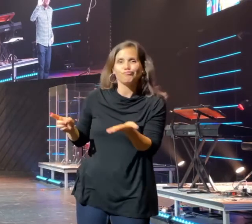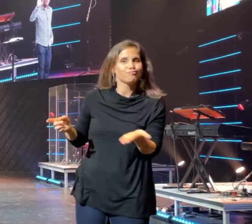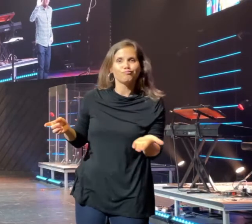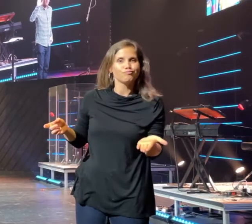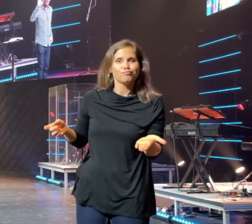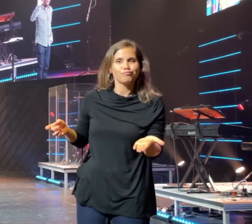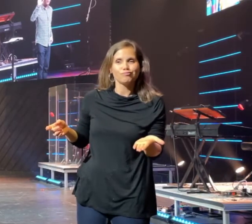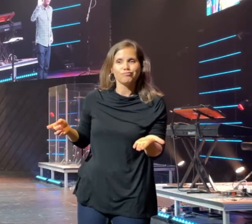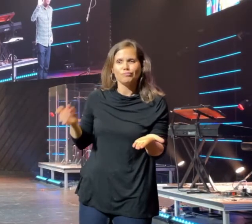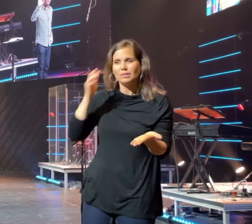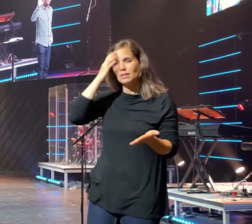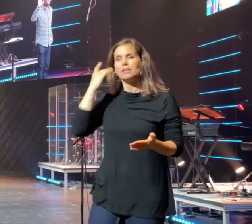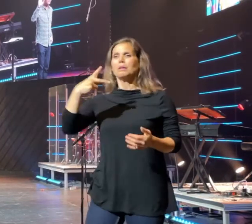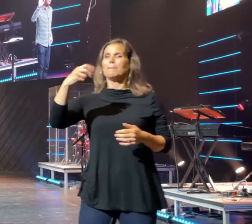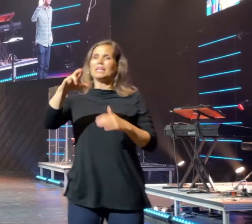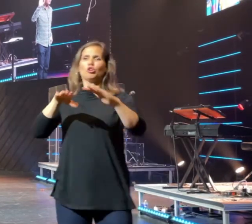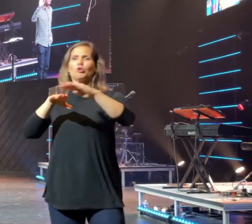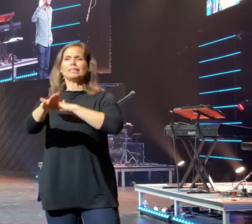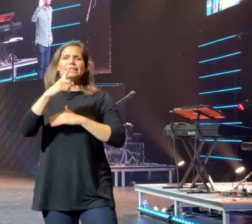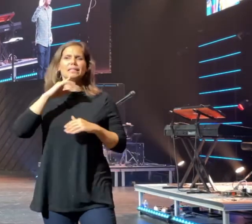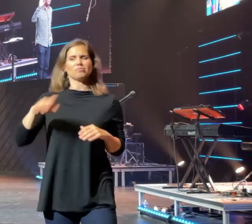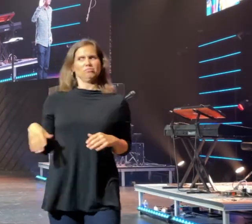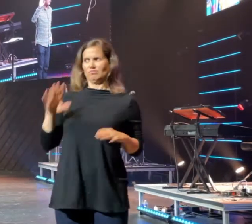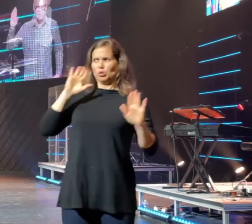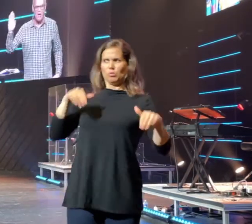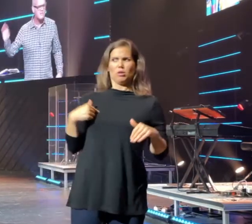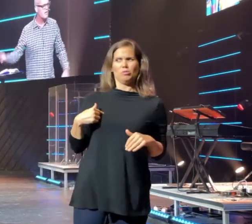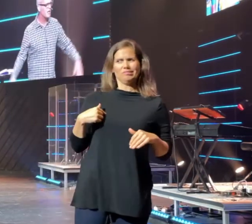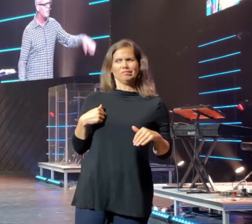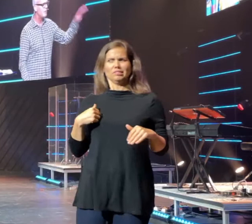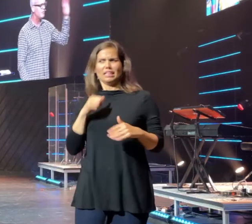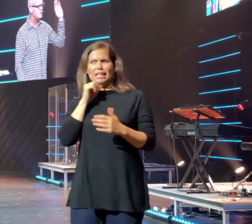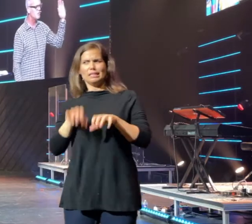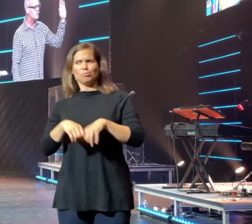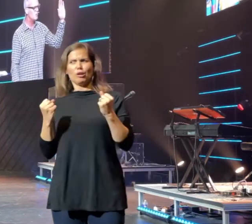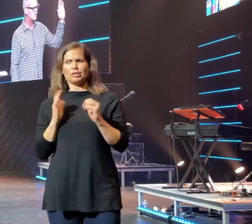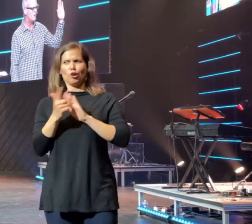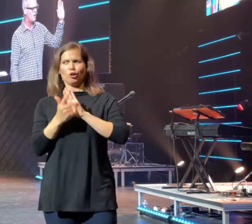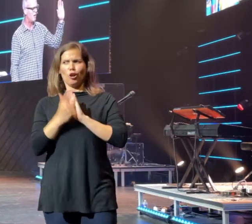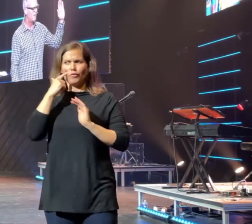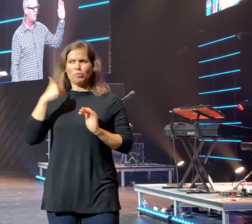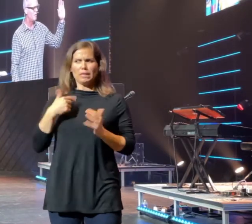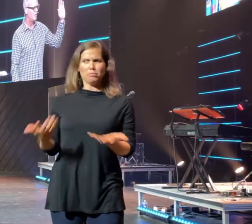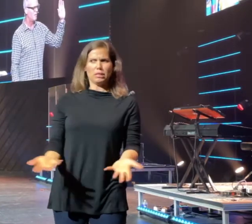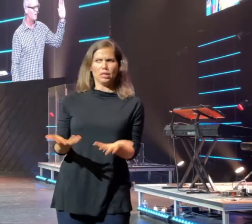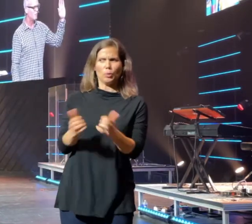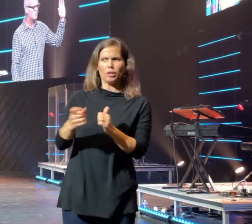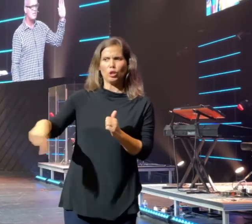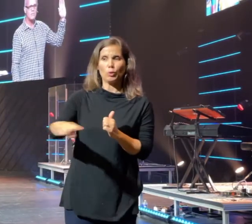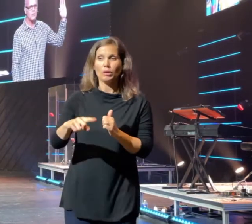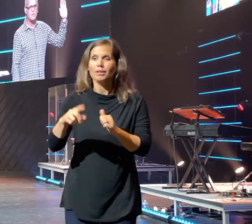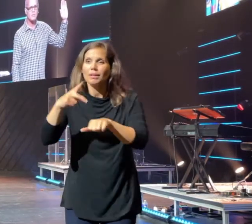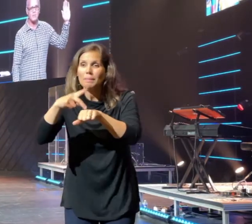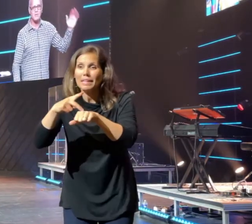minute, Peter, I thought you were an apostle of the church. The law he's talking about is the Jewish law, which